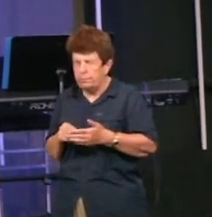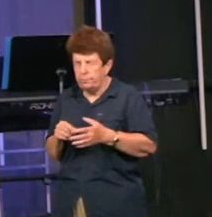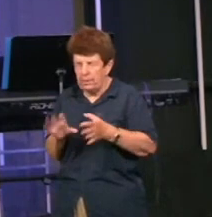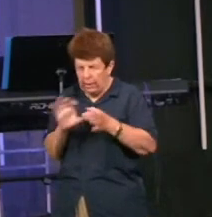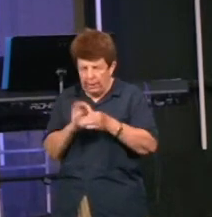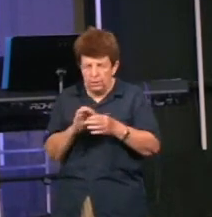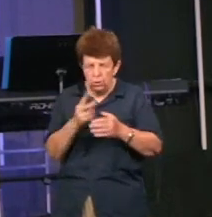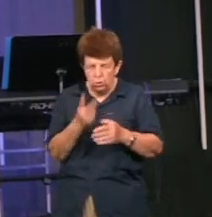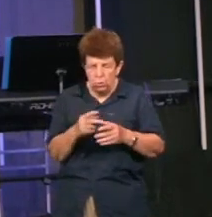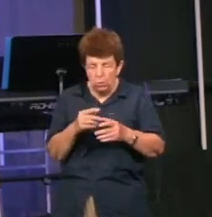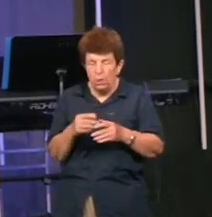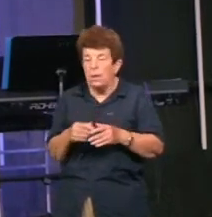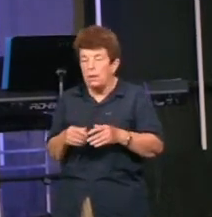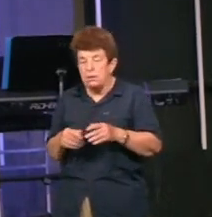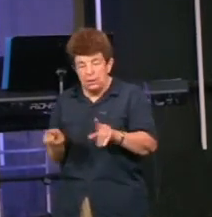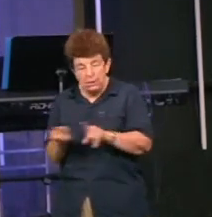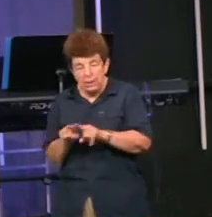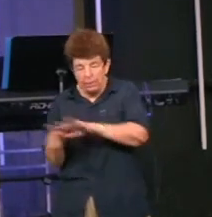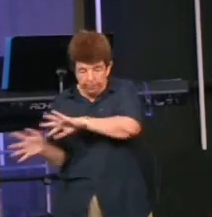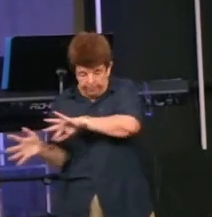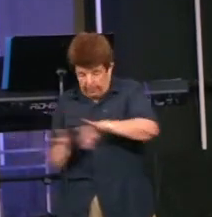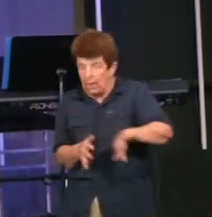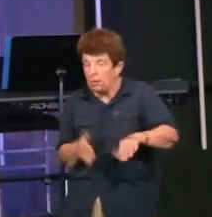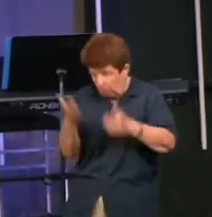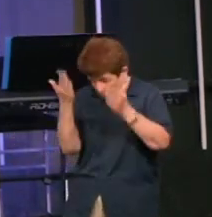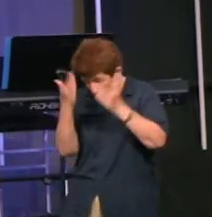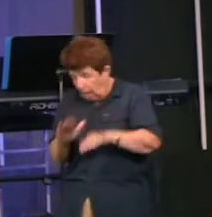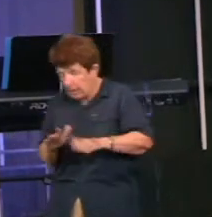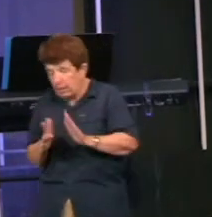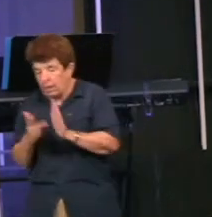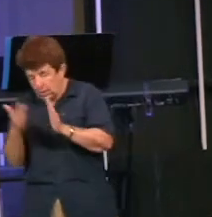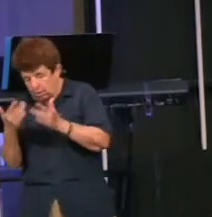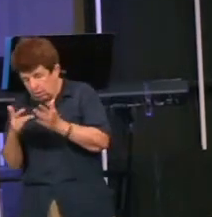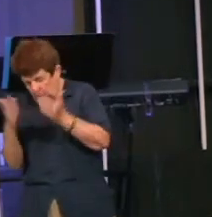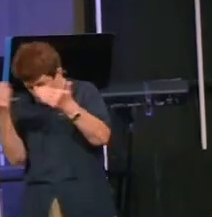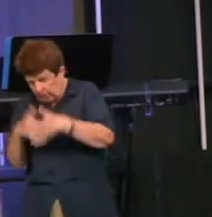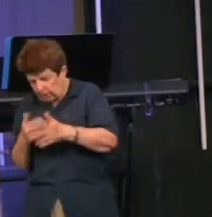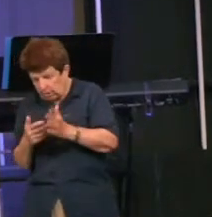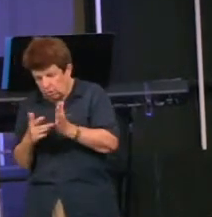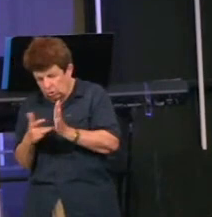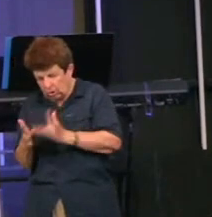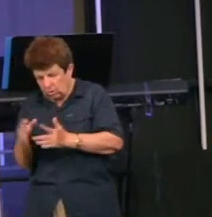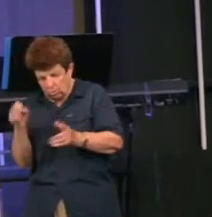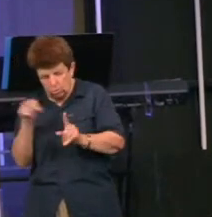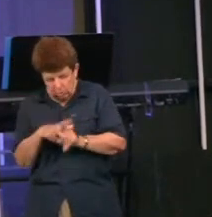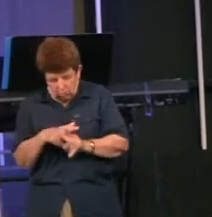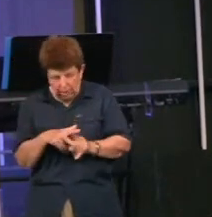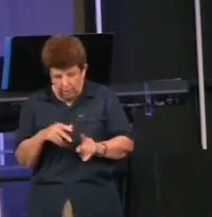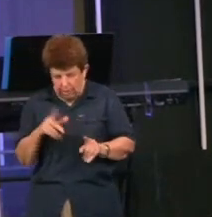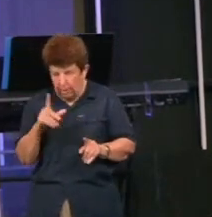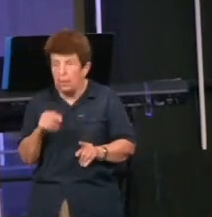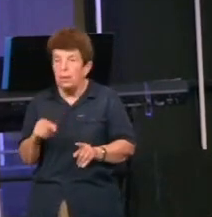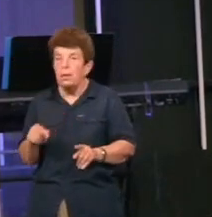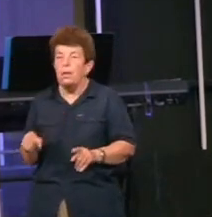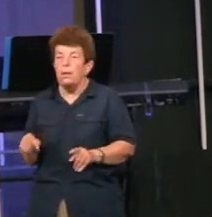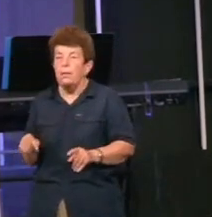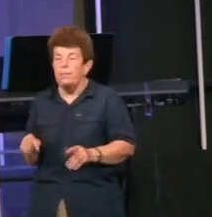the night that he was betrayed, we're told in 1 Corinthians 11:23 to 26.